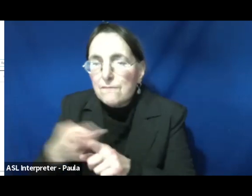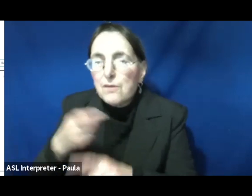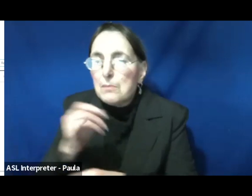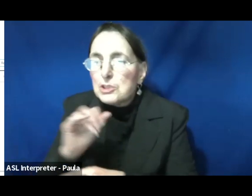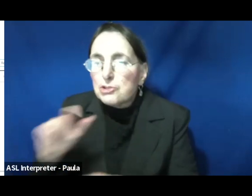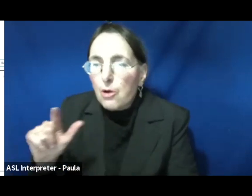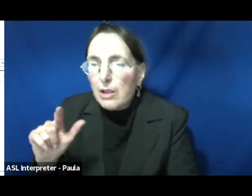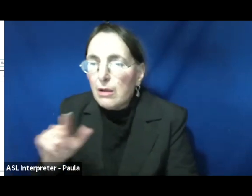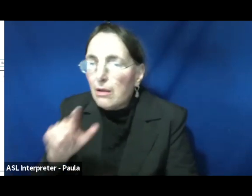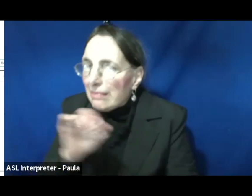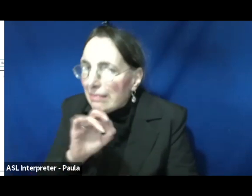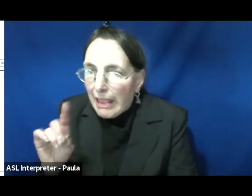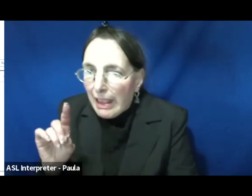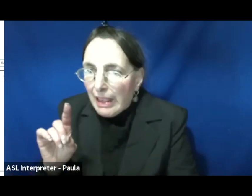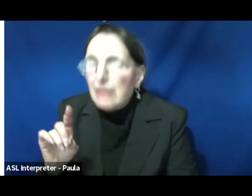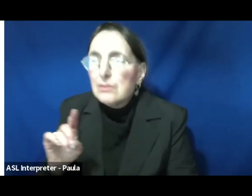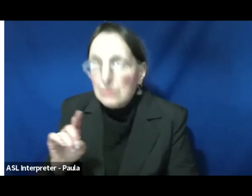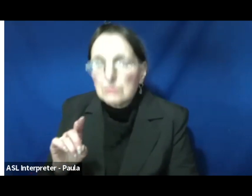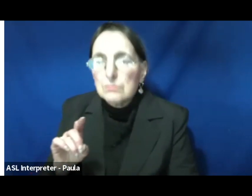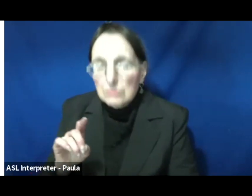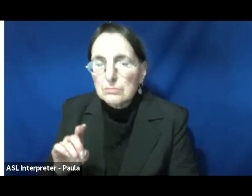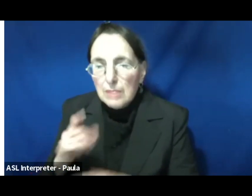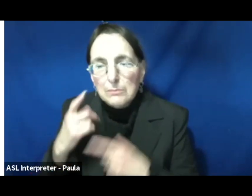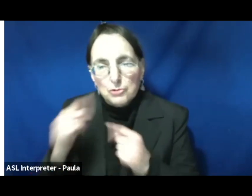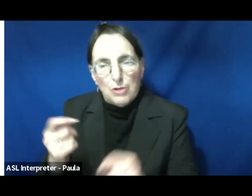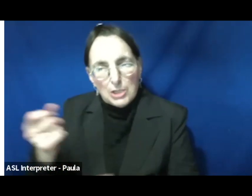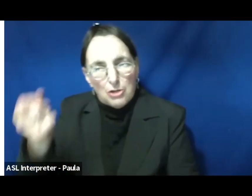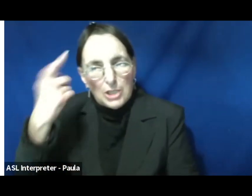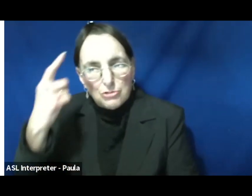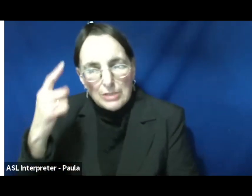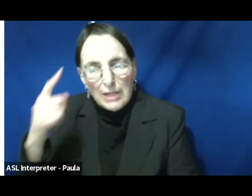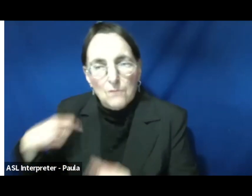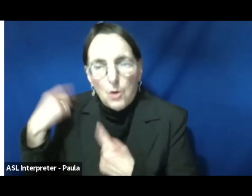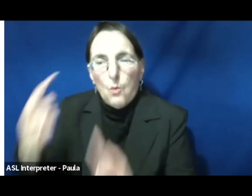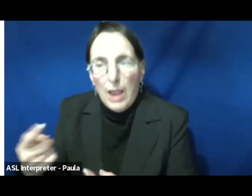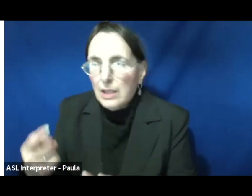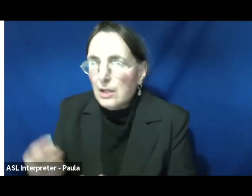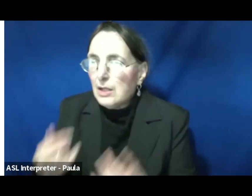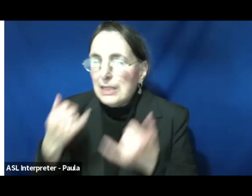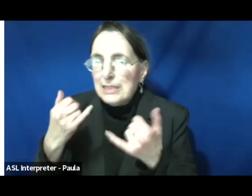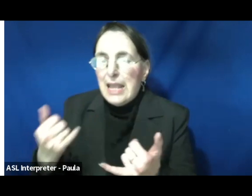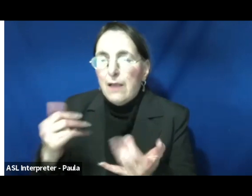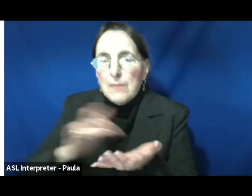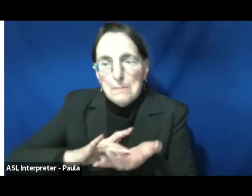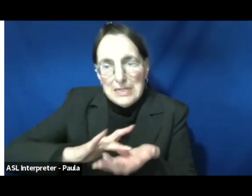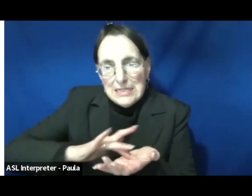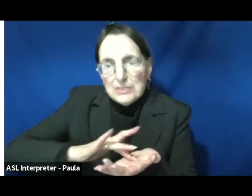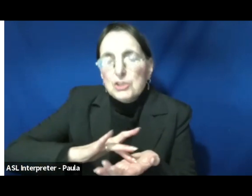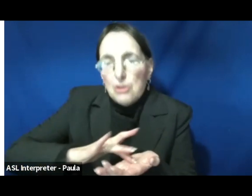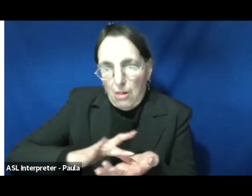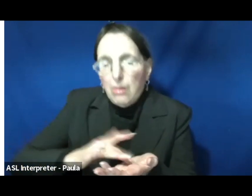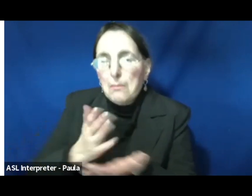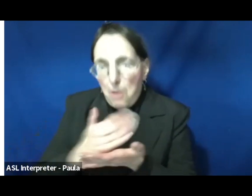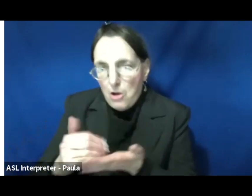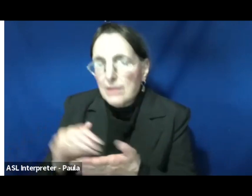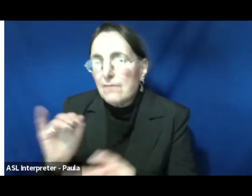this? I've been trying to understand this for a while. And now, the medicinal aspect of this,